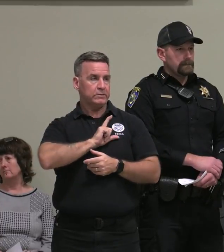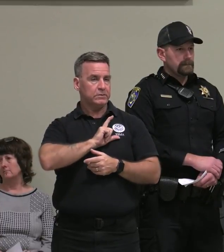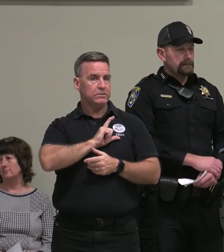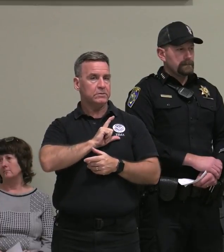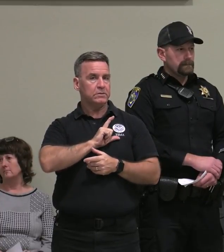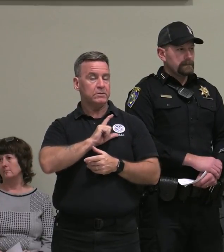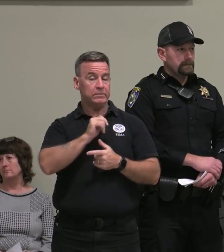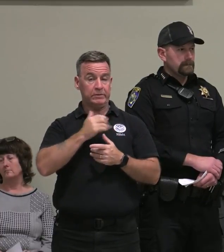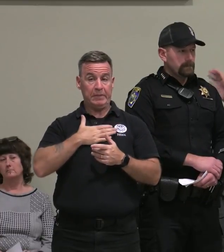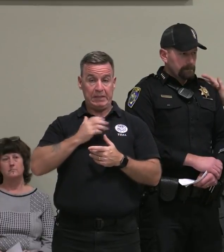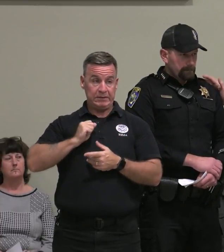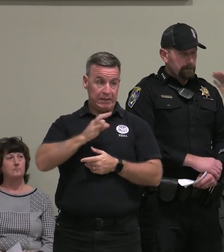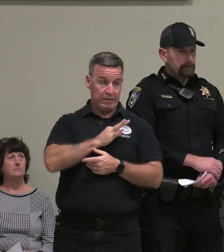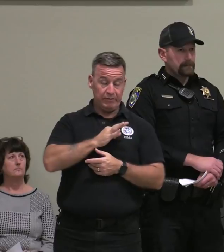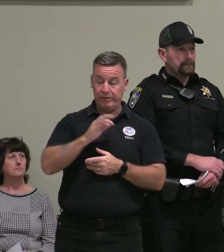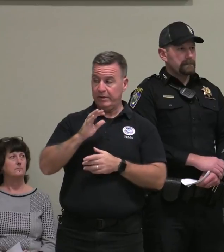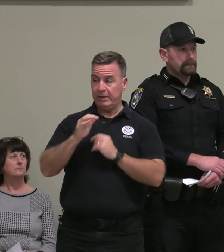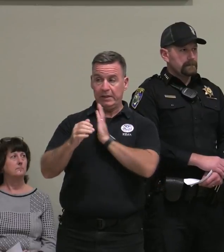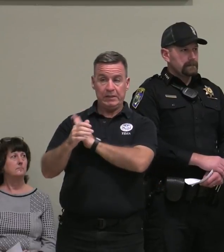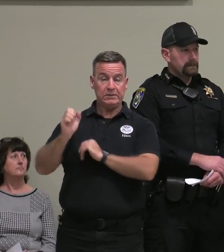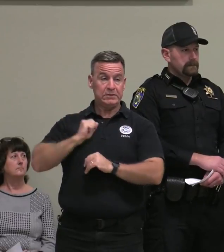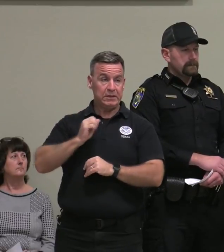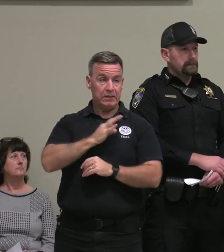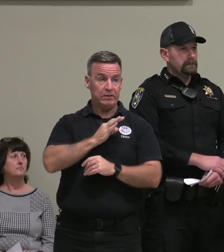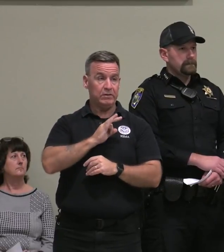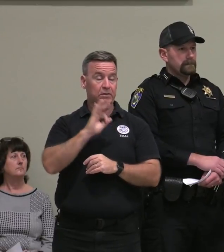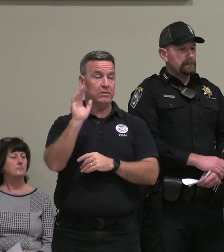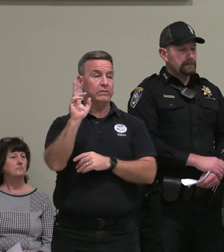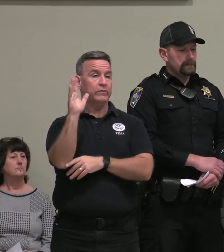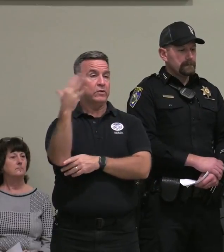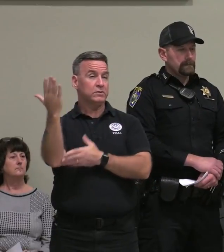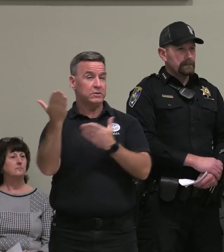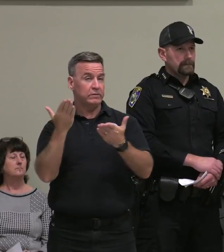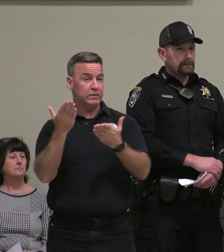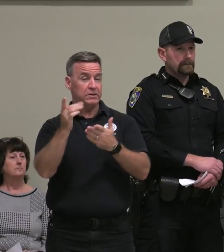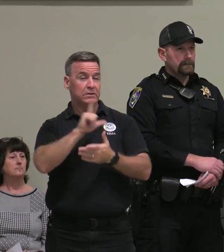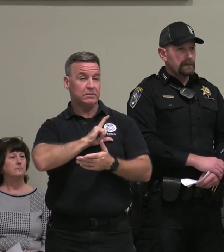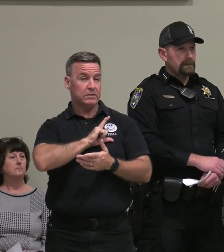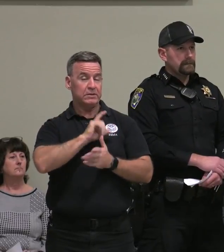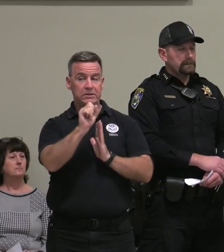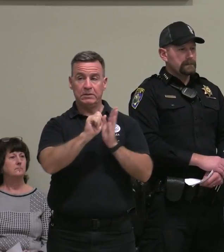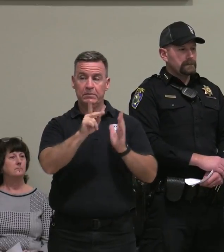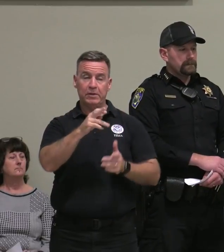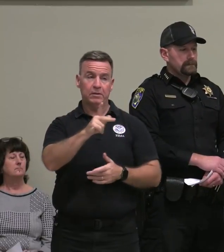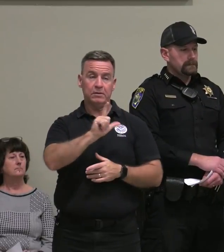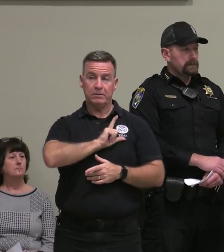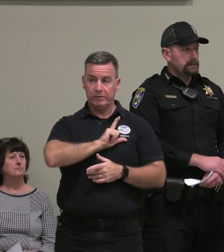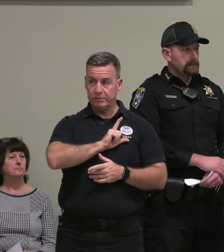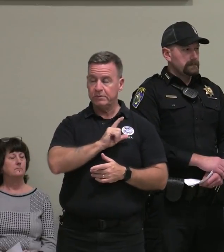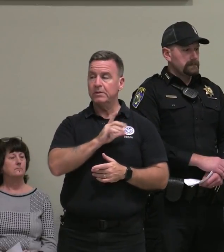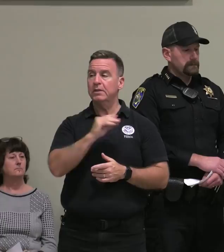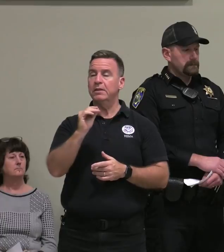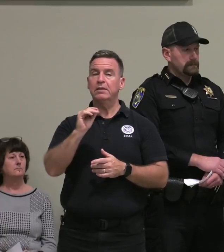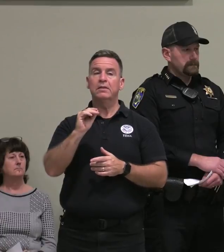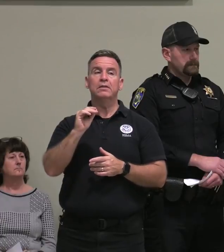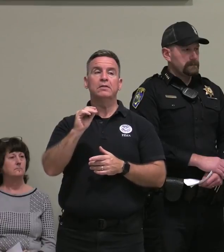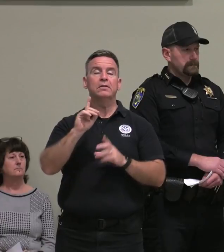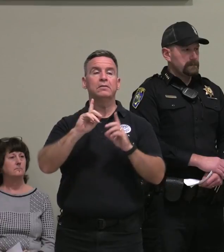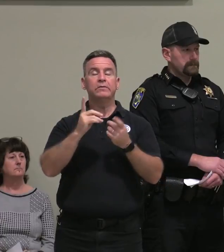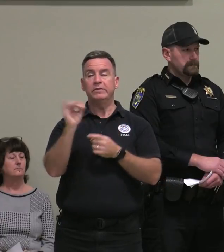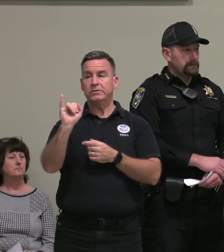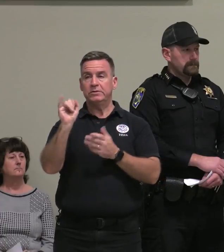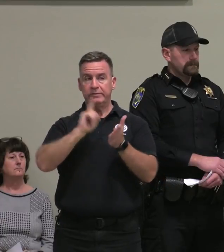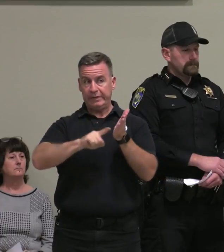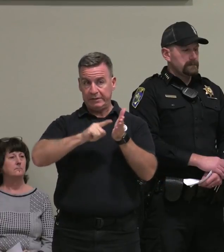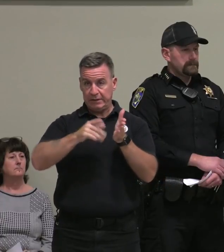officers made up of my staff, the chief staff, U.S. Forest Service law enforcement officers, State Park, peace officers, as well as Department of Insurance